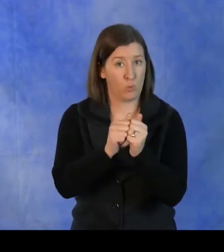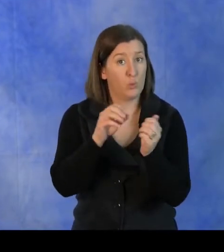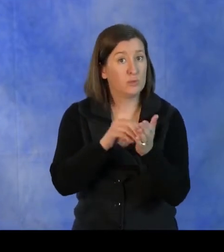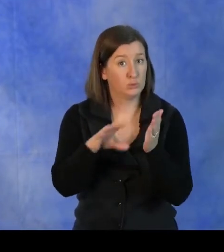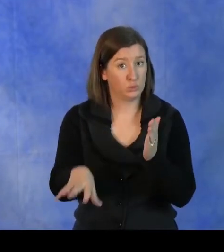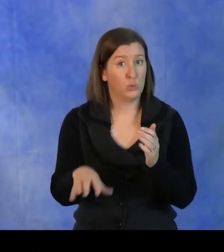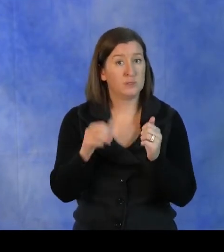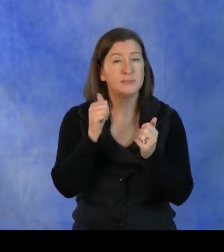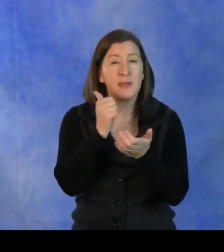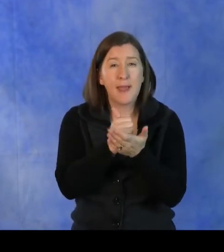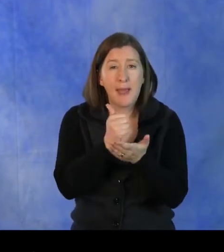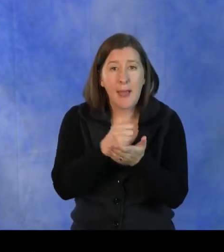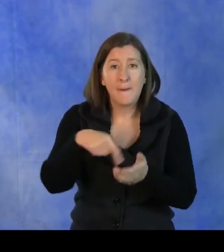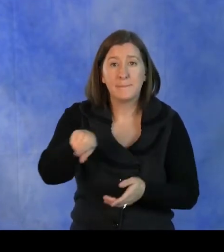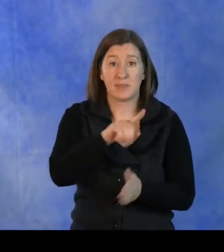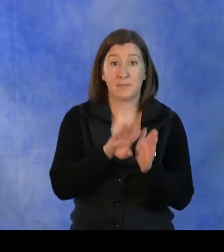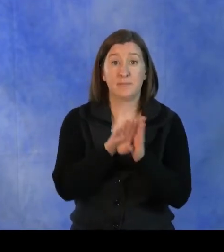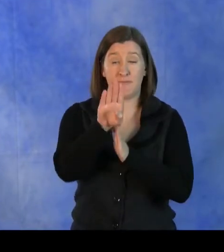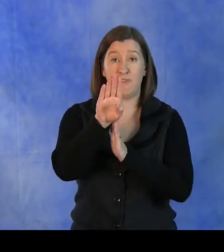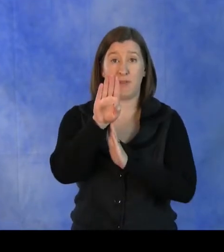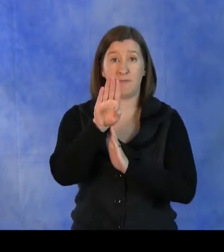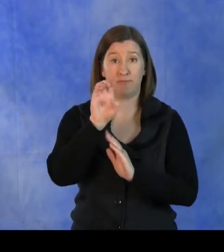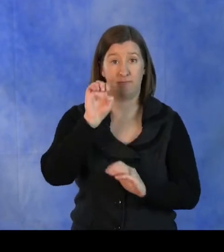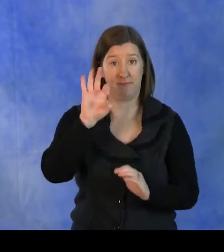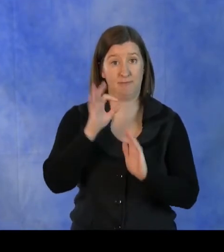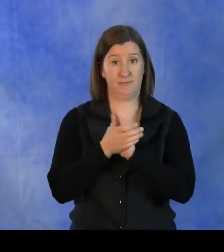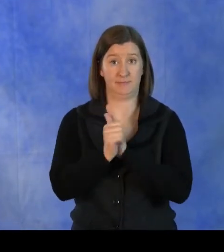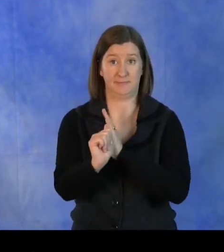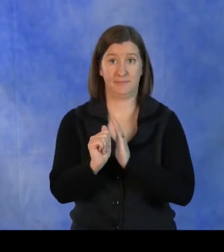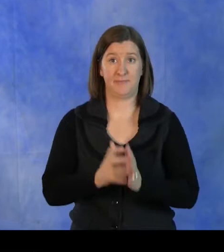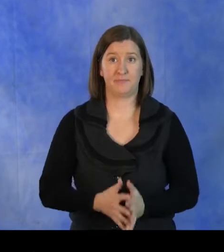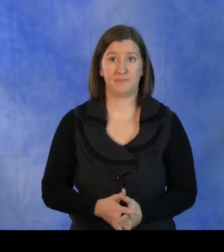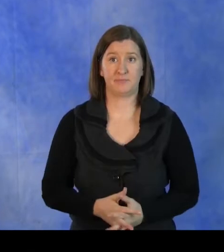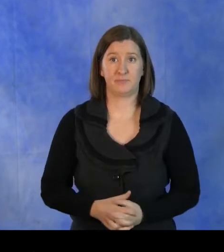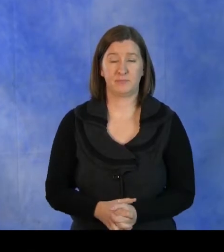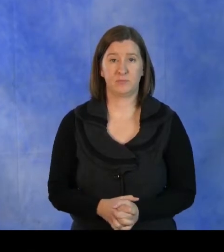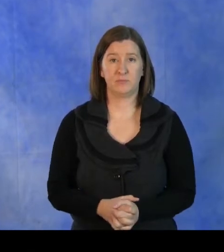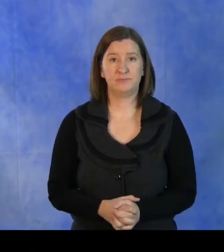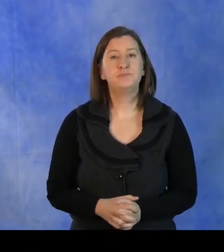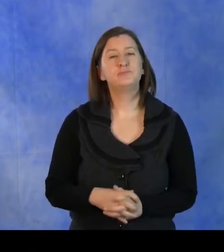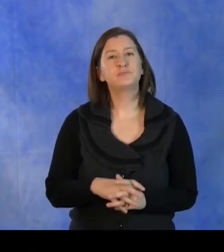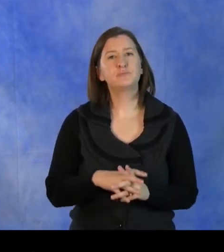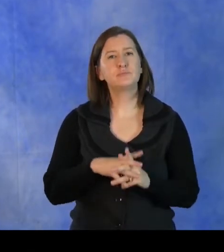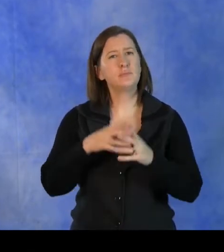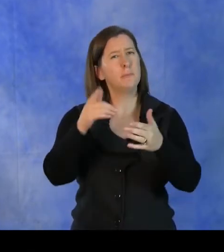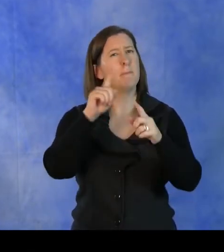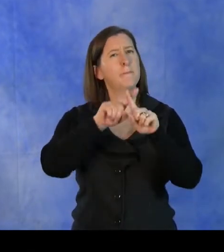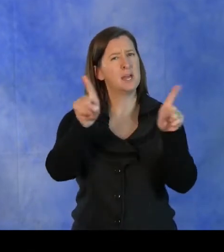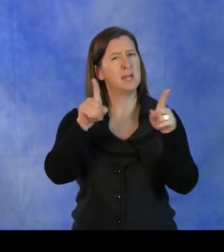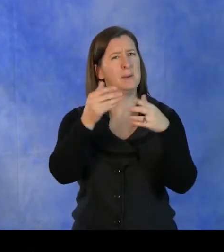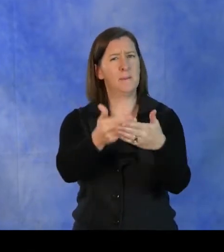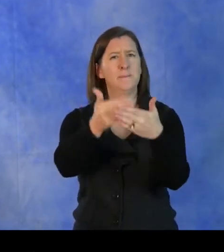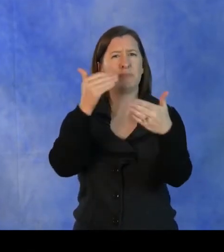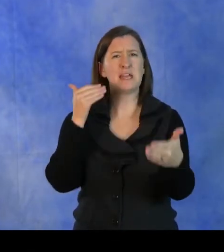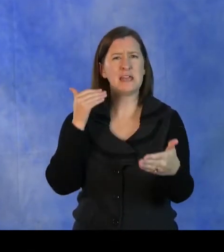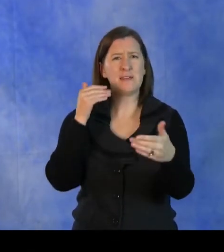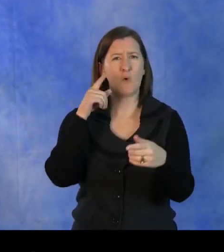You can create interventions for your students to help them develop those EF skills.